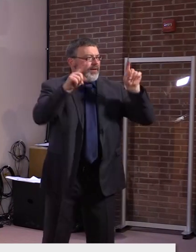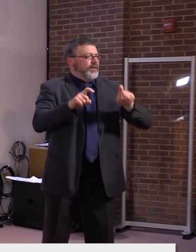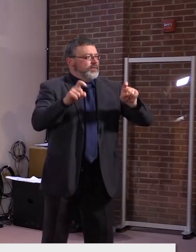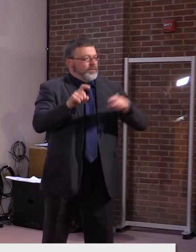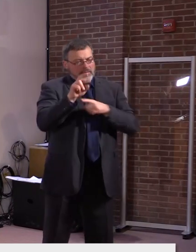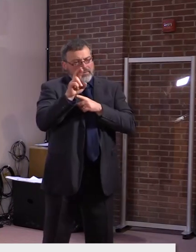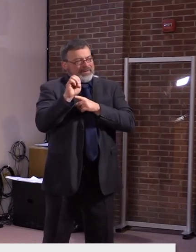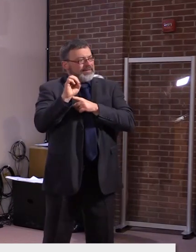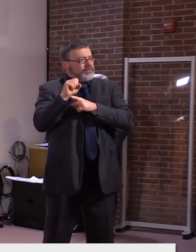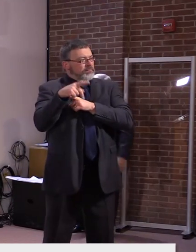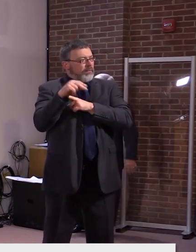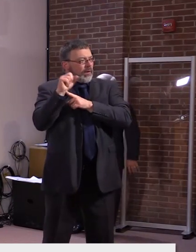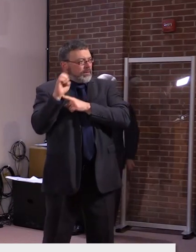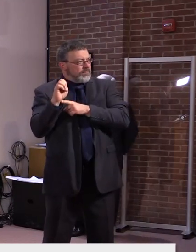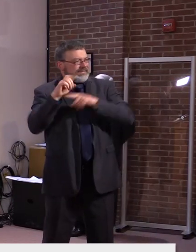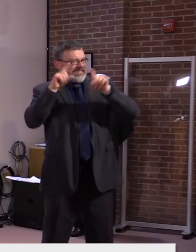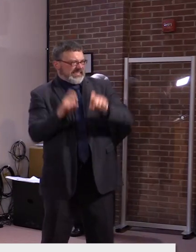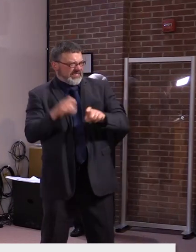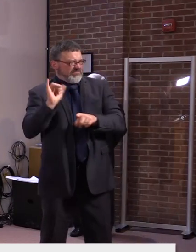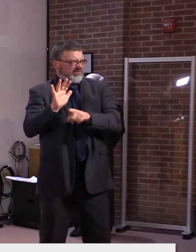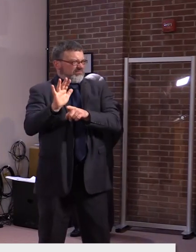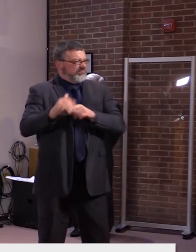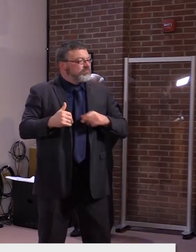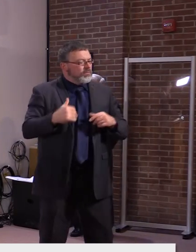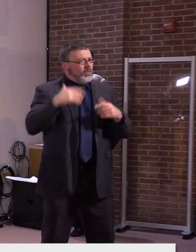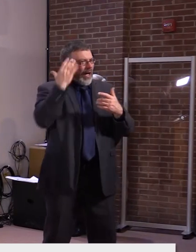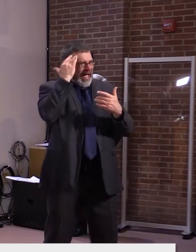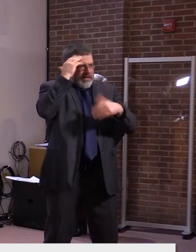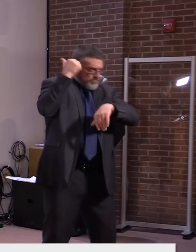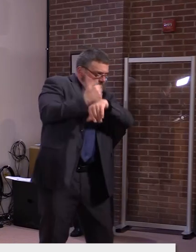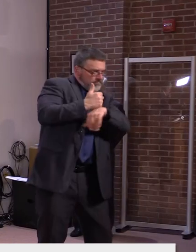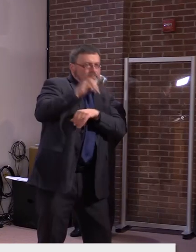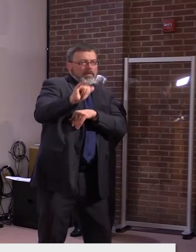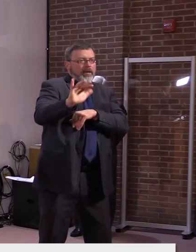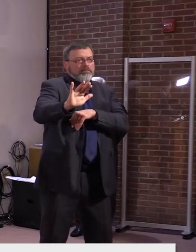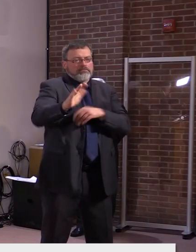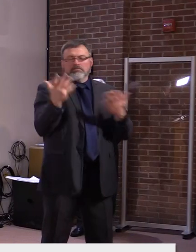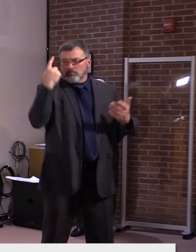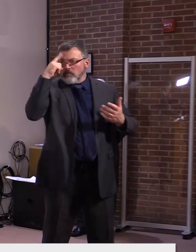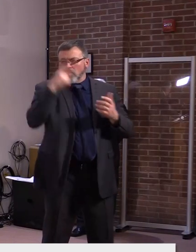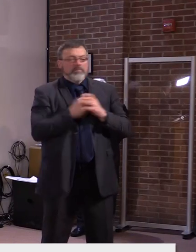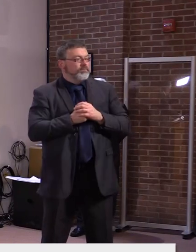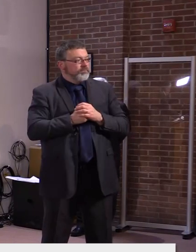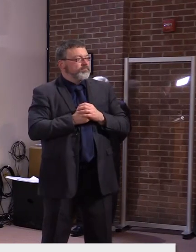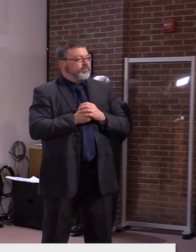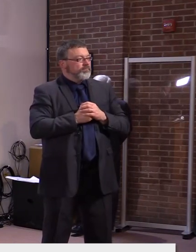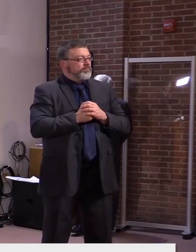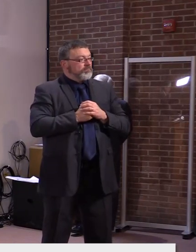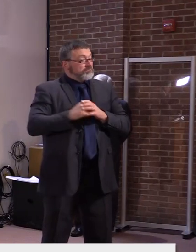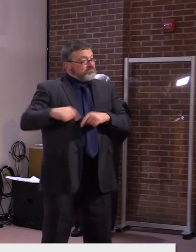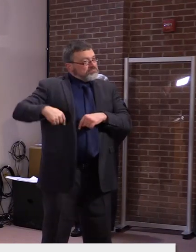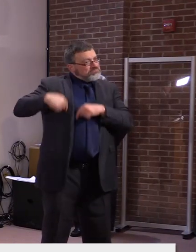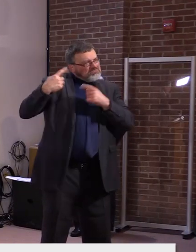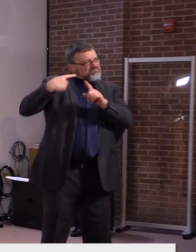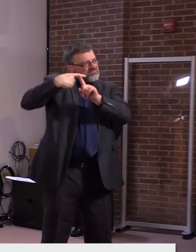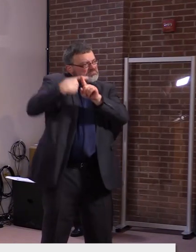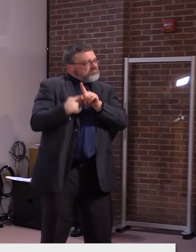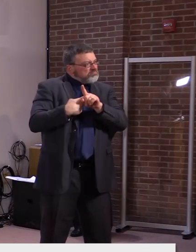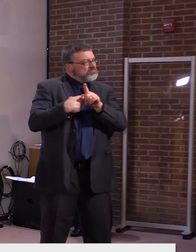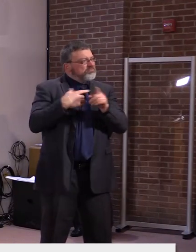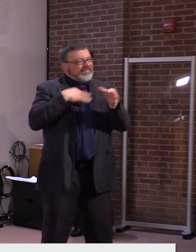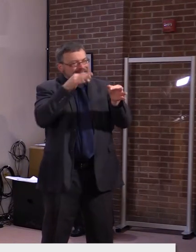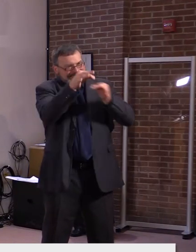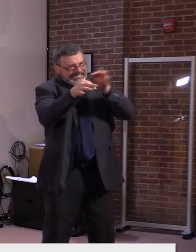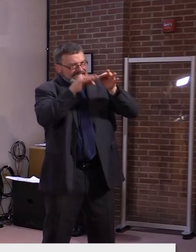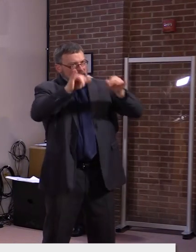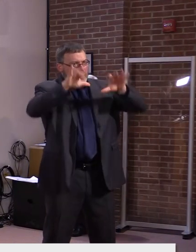situation or situations. I thought I would highlight several of the situations that have occurred in the last few weeks, give you a sense of what the response testing looks